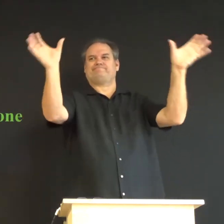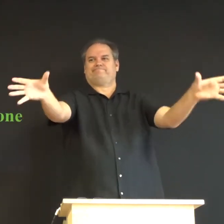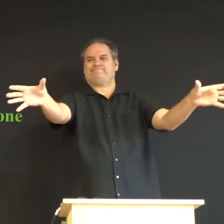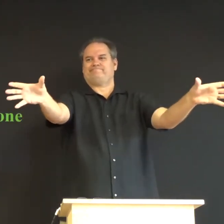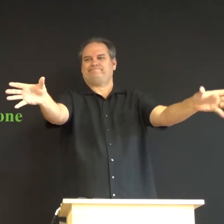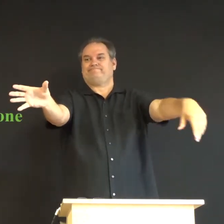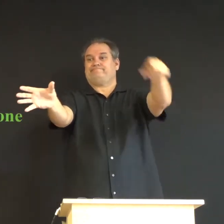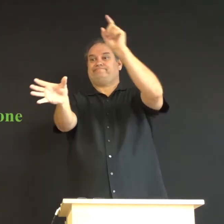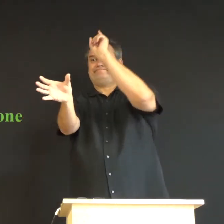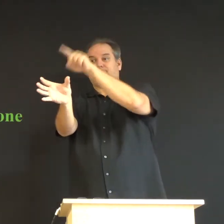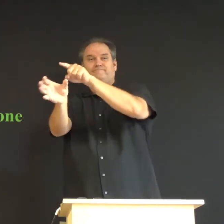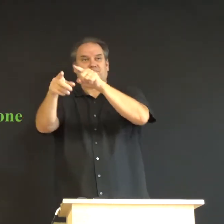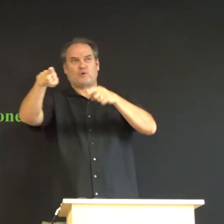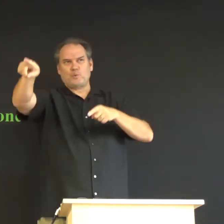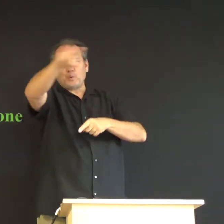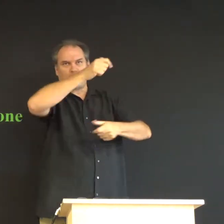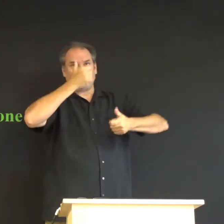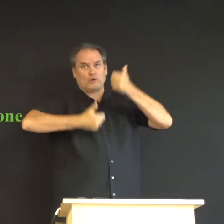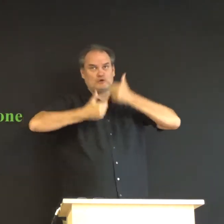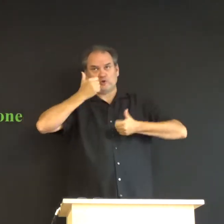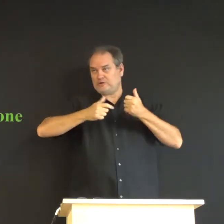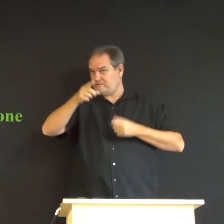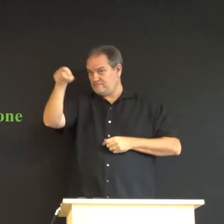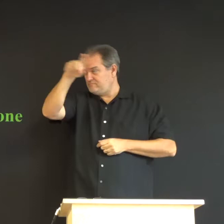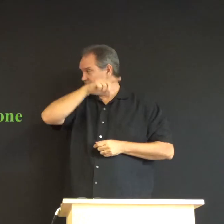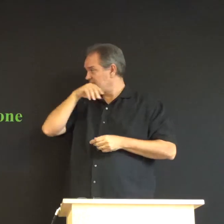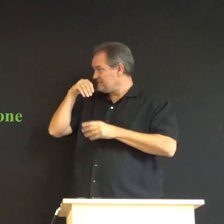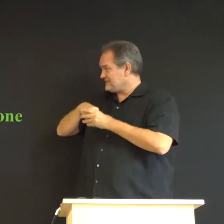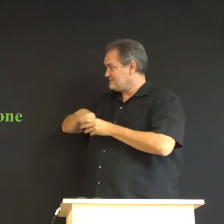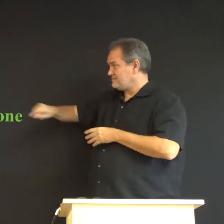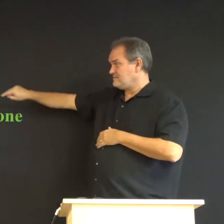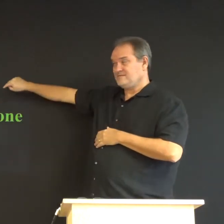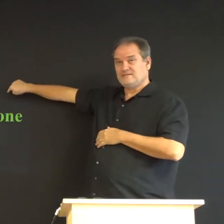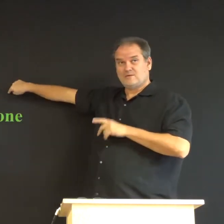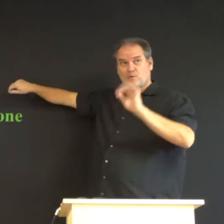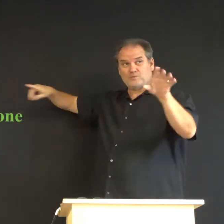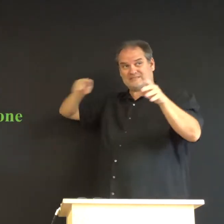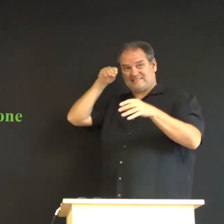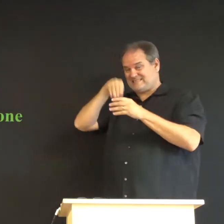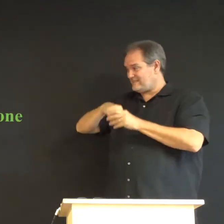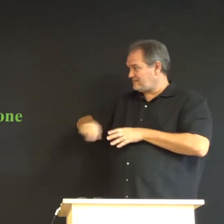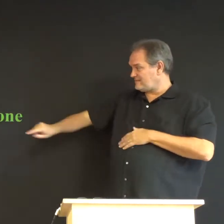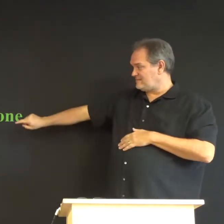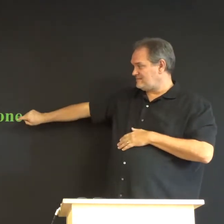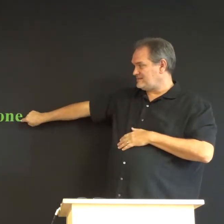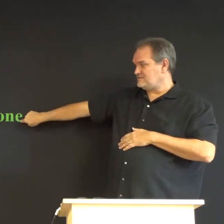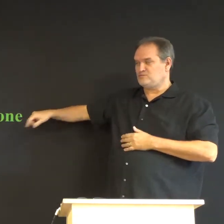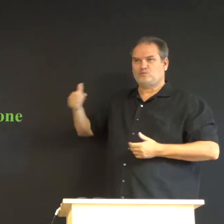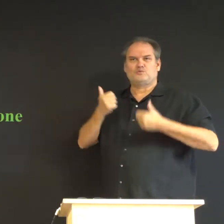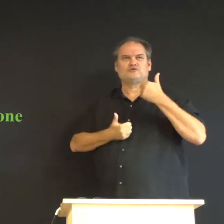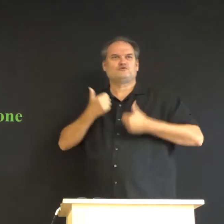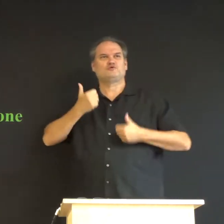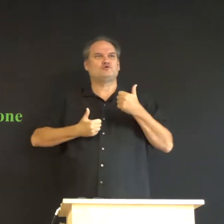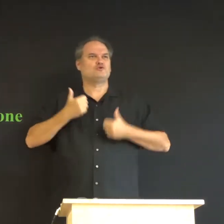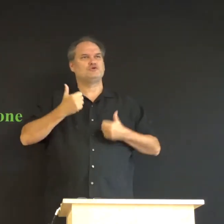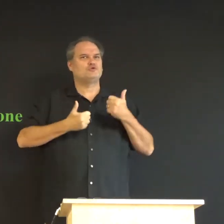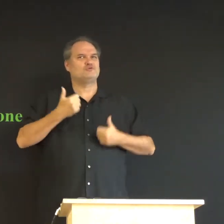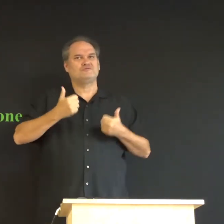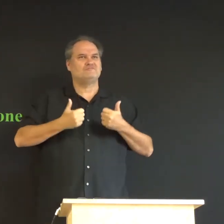Clearly, there are two separate. You have to know which one are you, the kingdom of God or the kingdom of